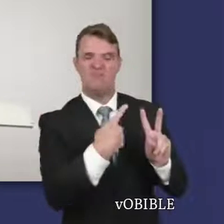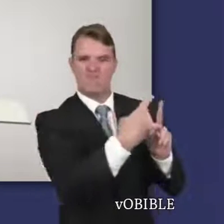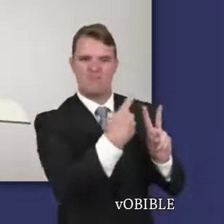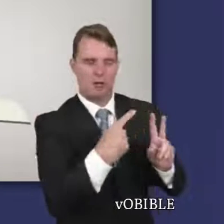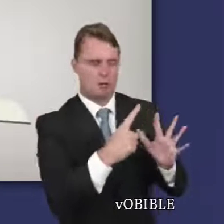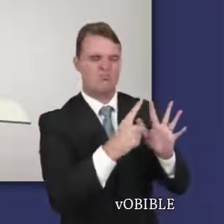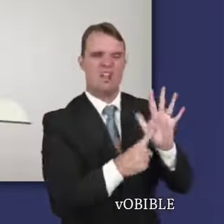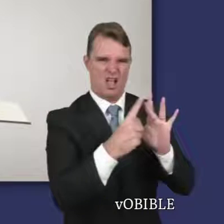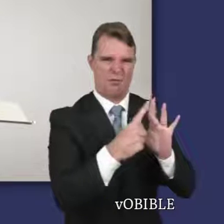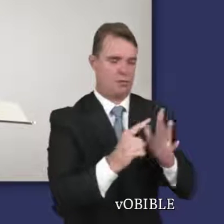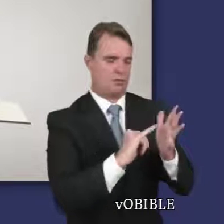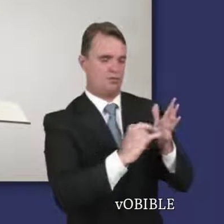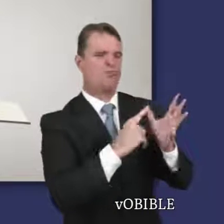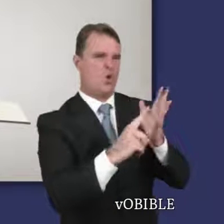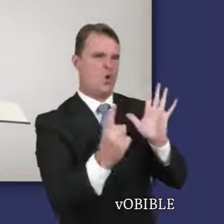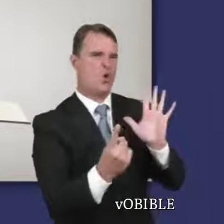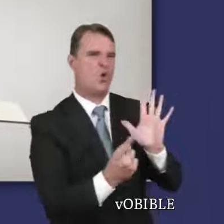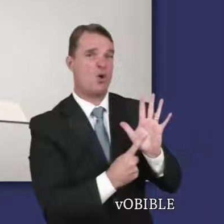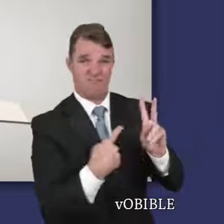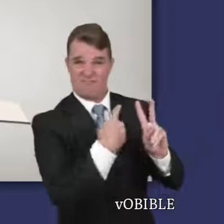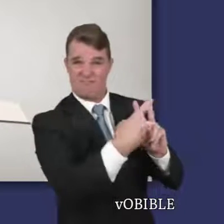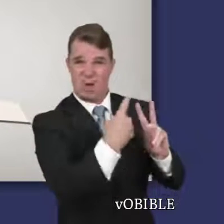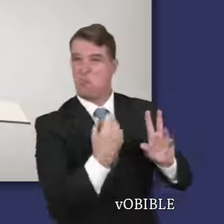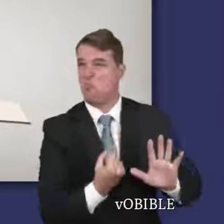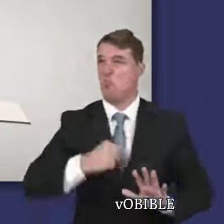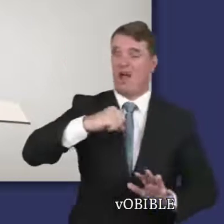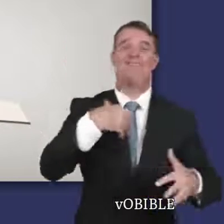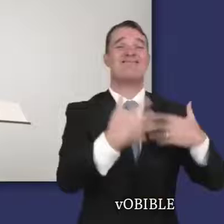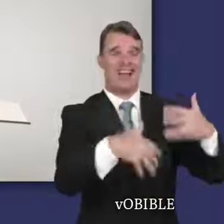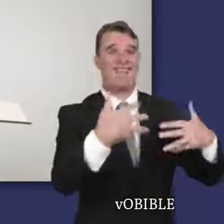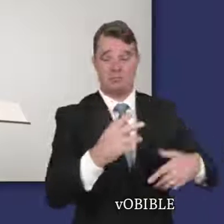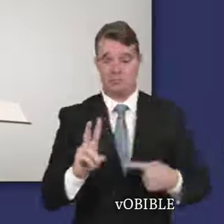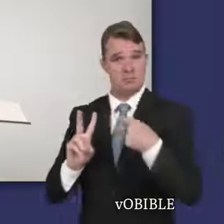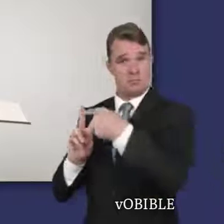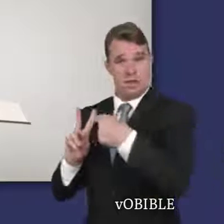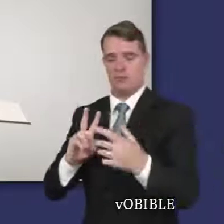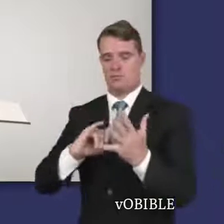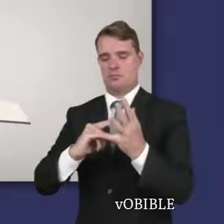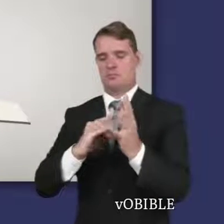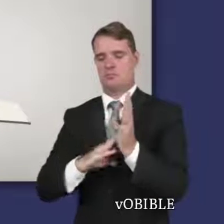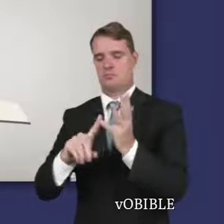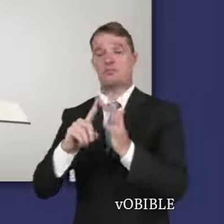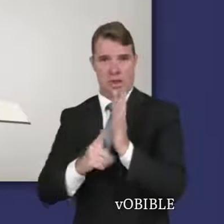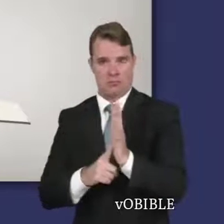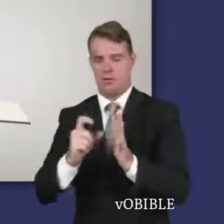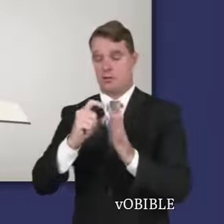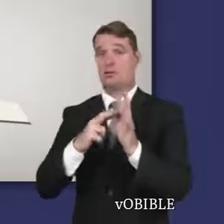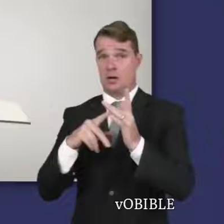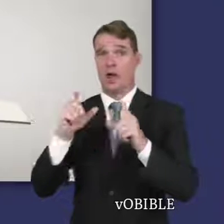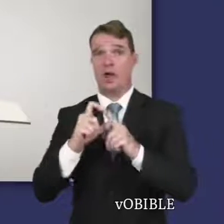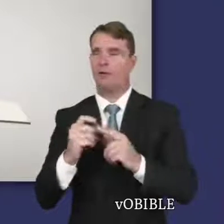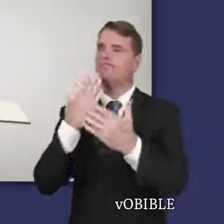As you read 1 Samuel, note how Eli and Saul brought disgrace upon themselves. See